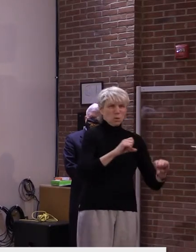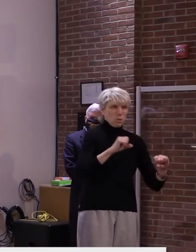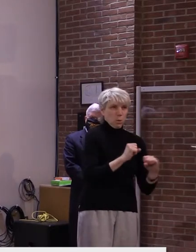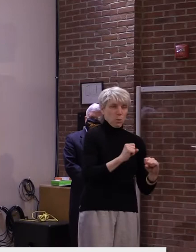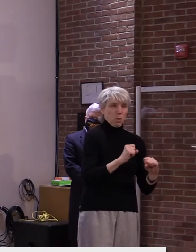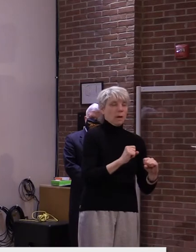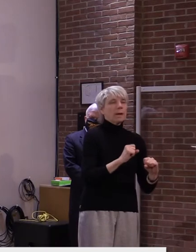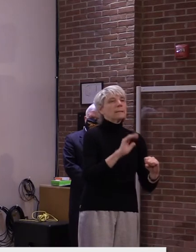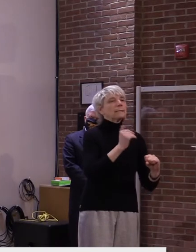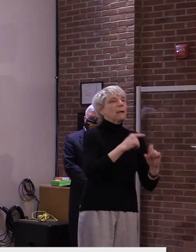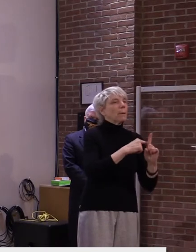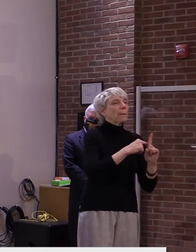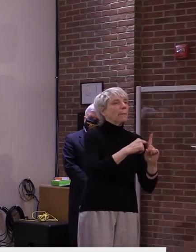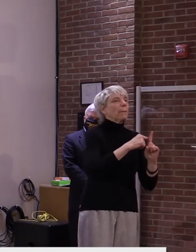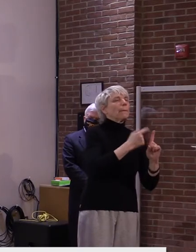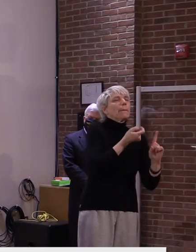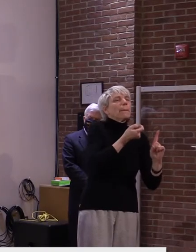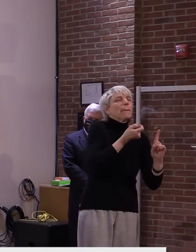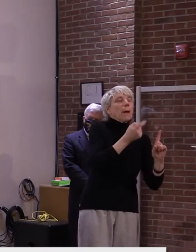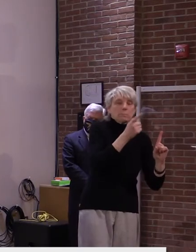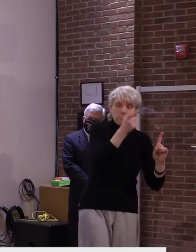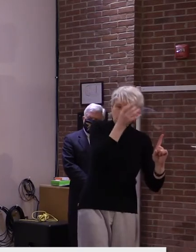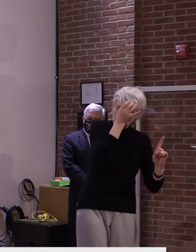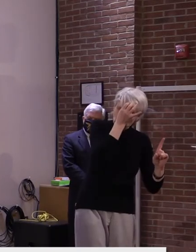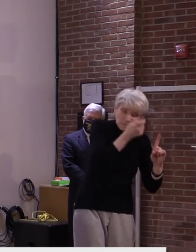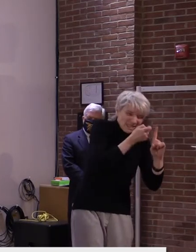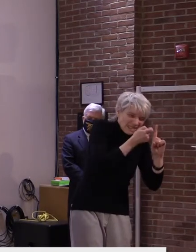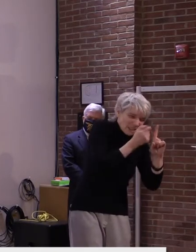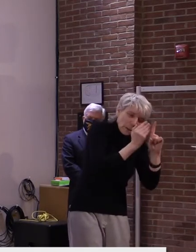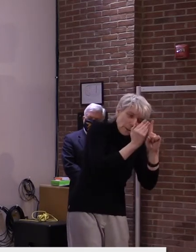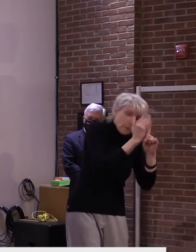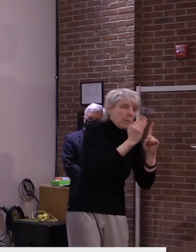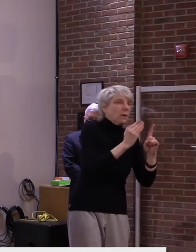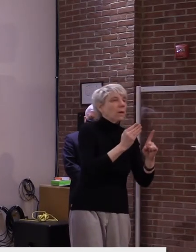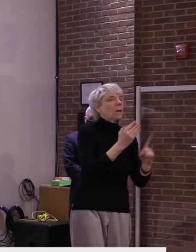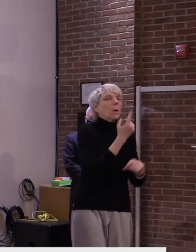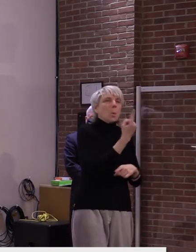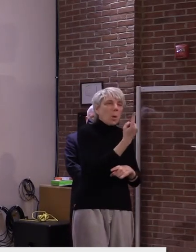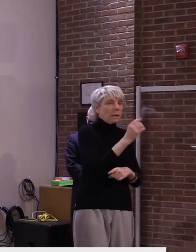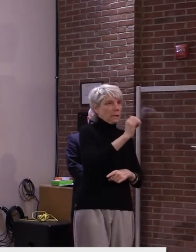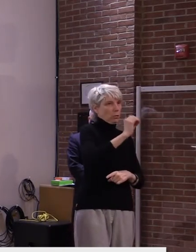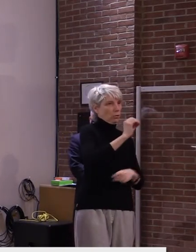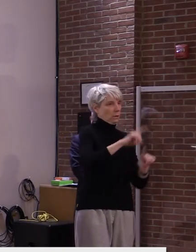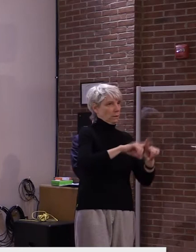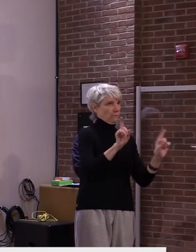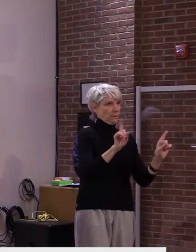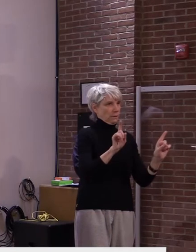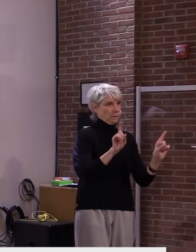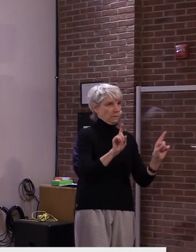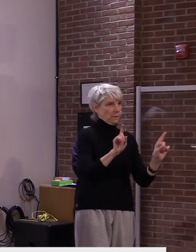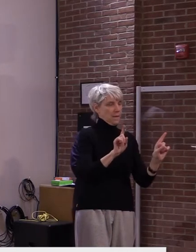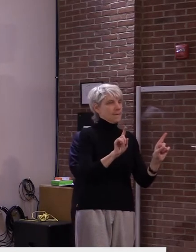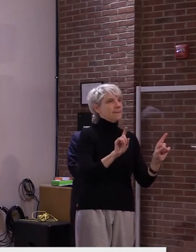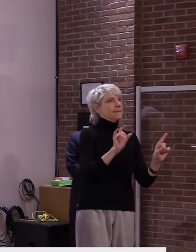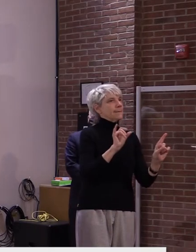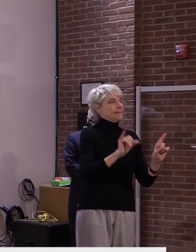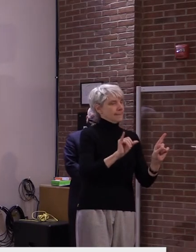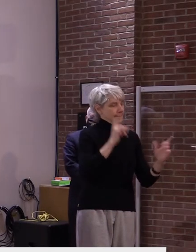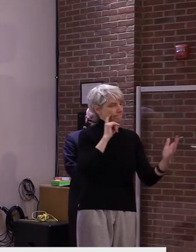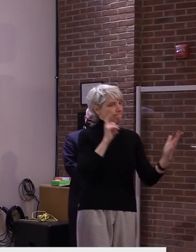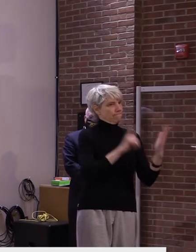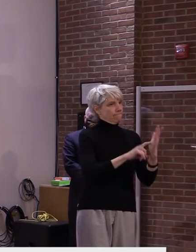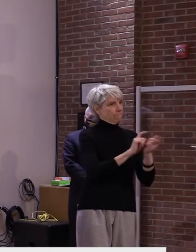recommended maximum, and I mean slightly, a little over 1 degree centigrade. The general